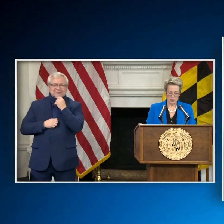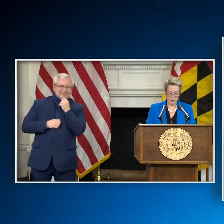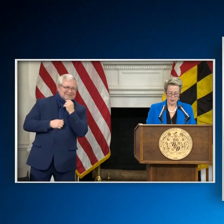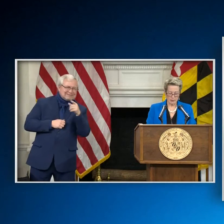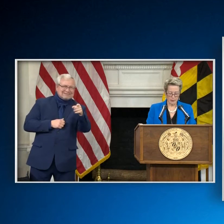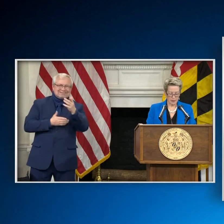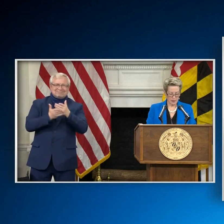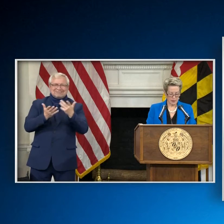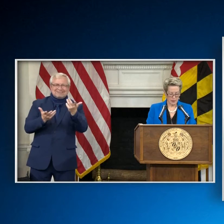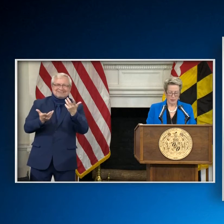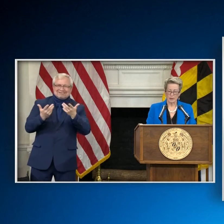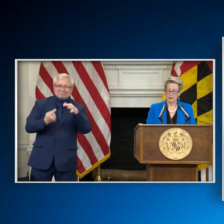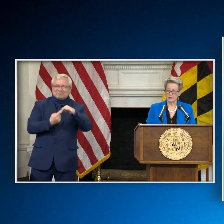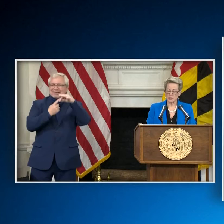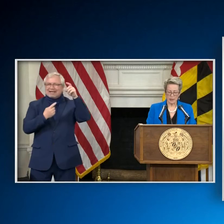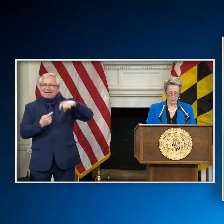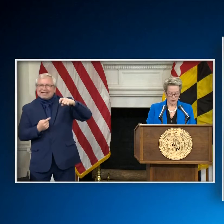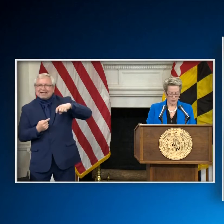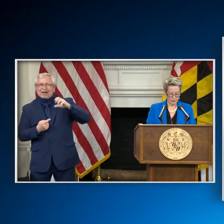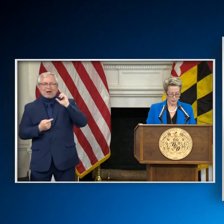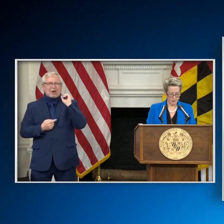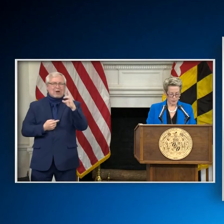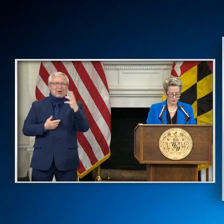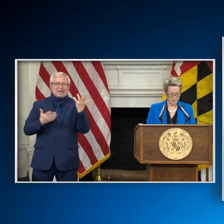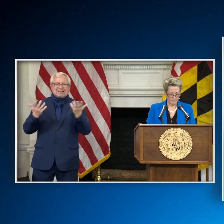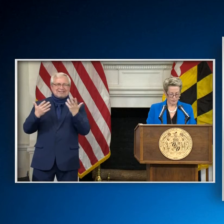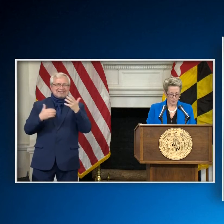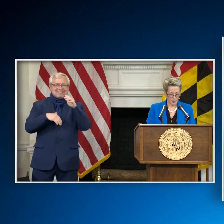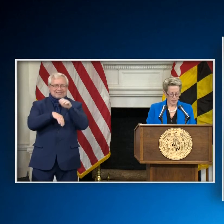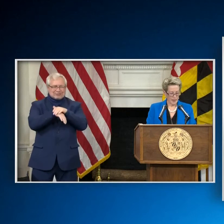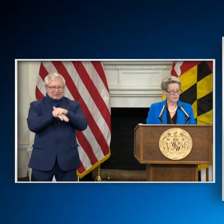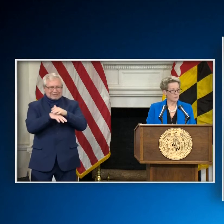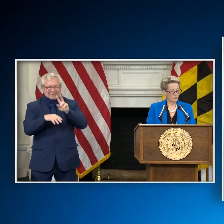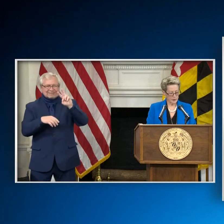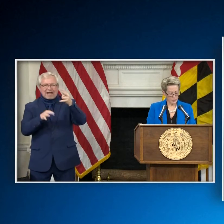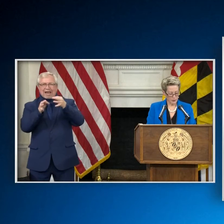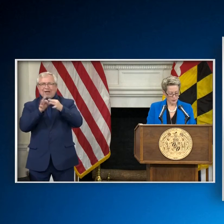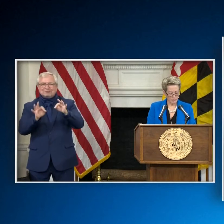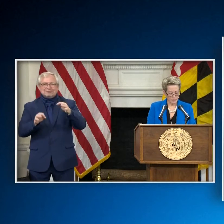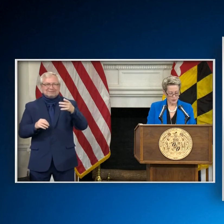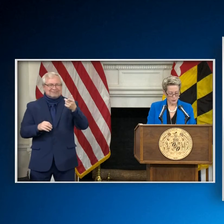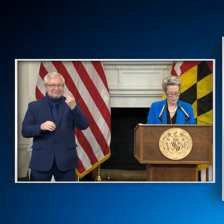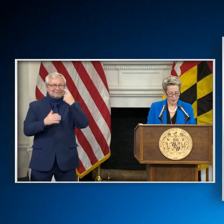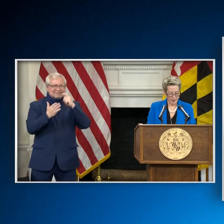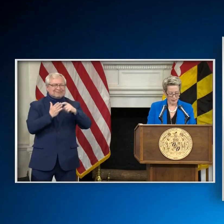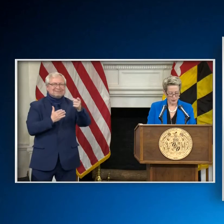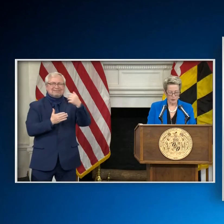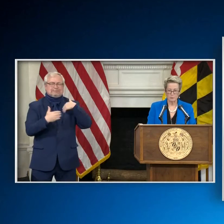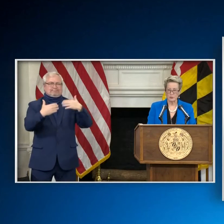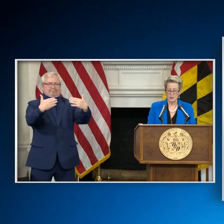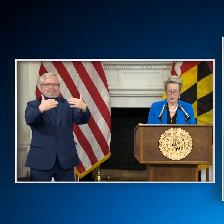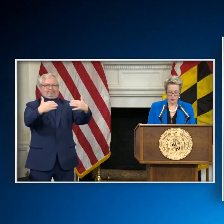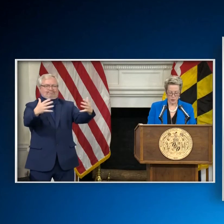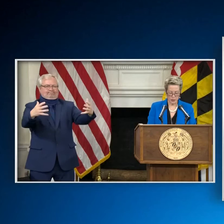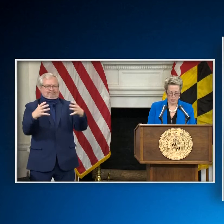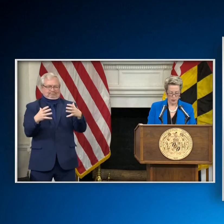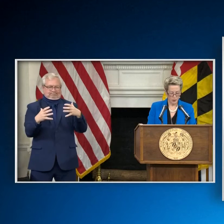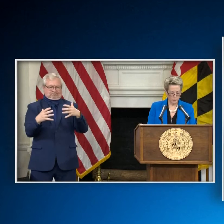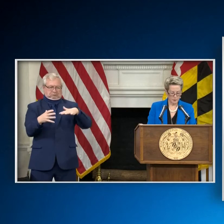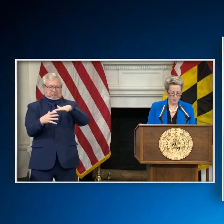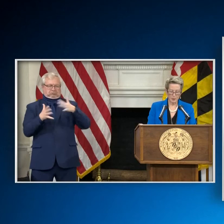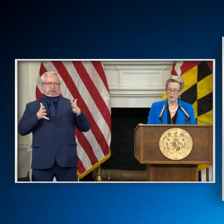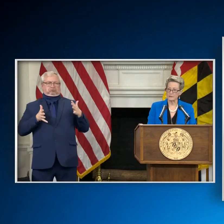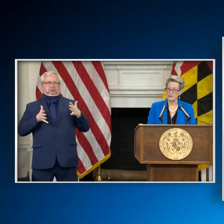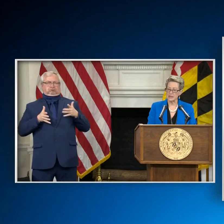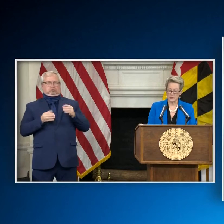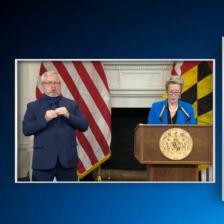as students with disabilities and English language learners. A full return of the student body to in-person instruction